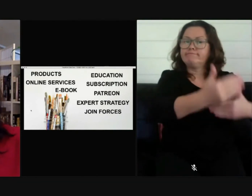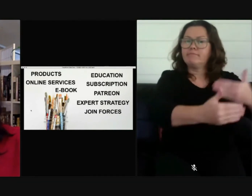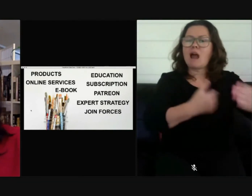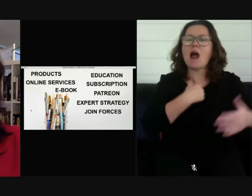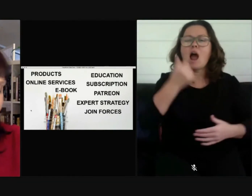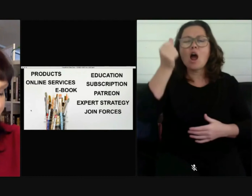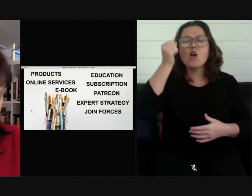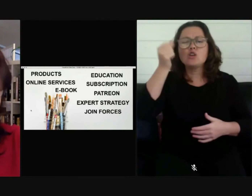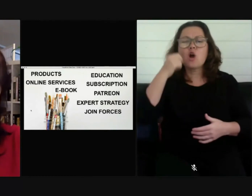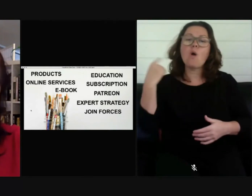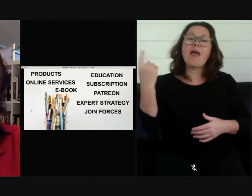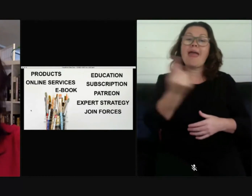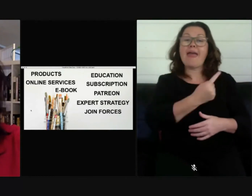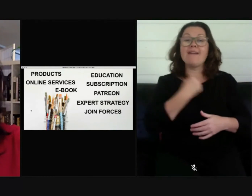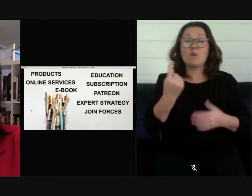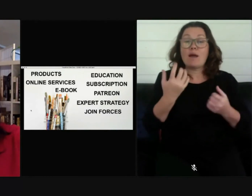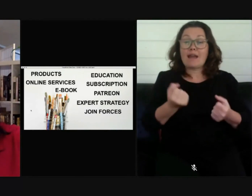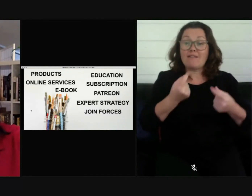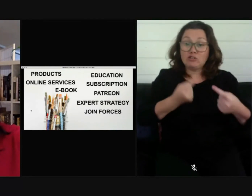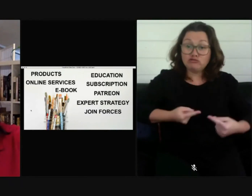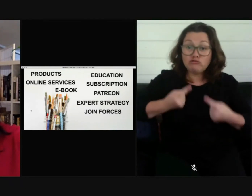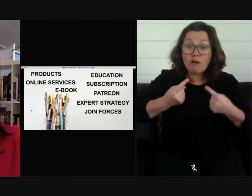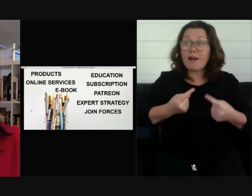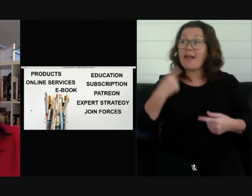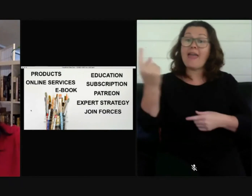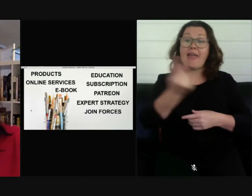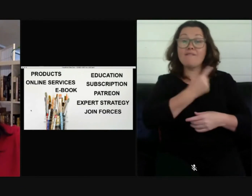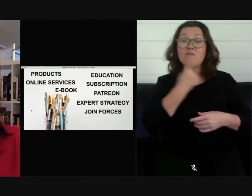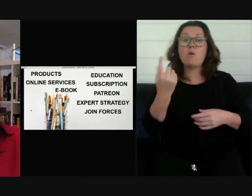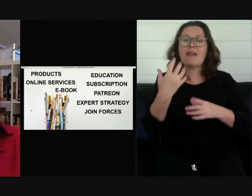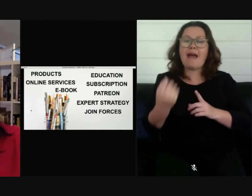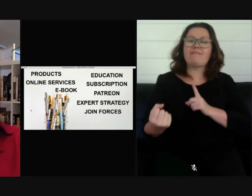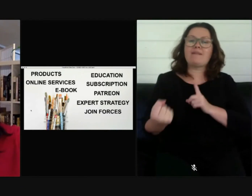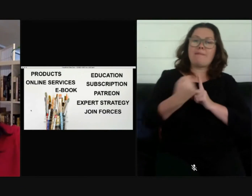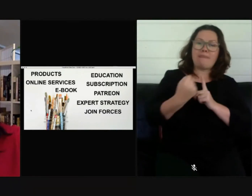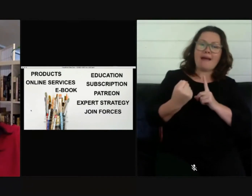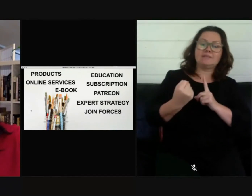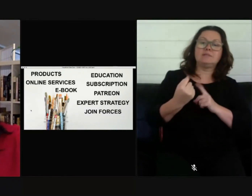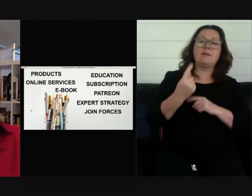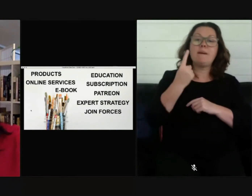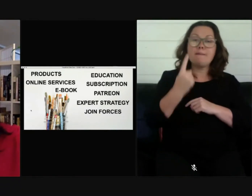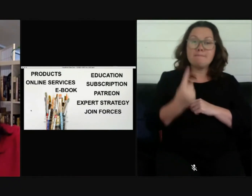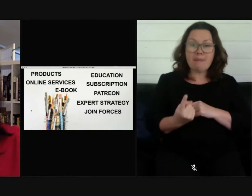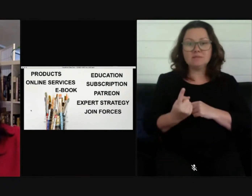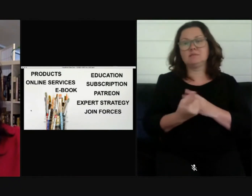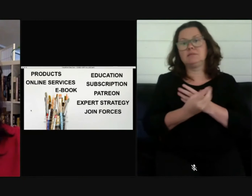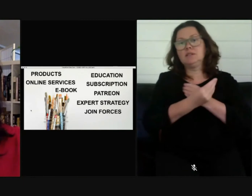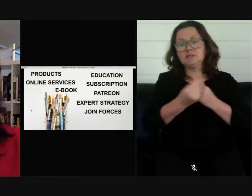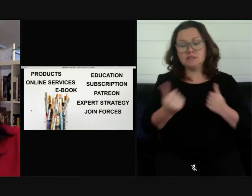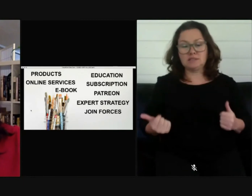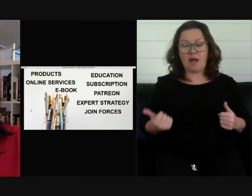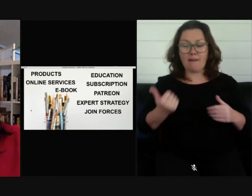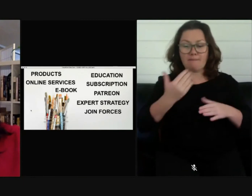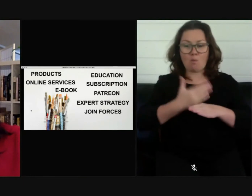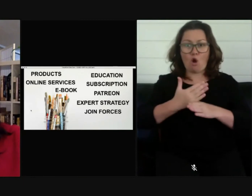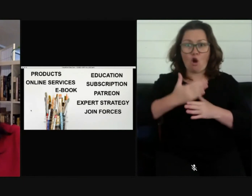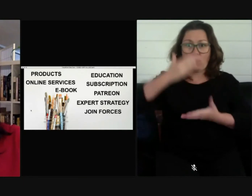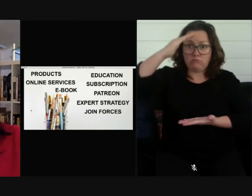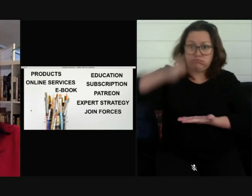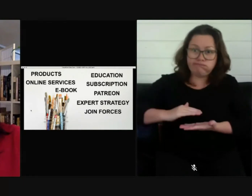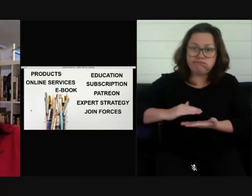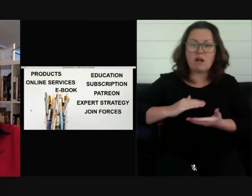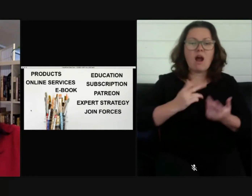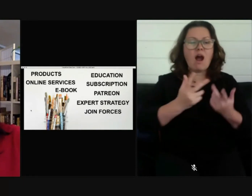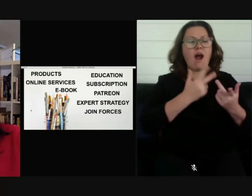is struggling. And yes, everybody does have their challenges around this, but from a financial point of view, not